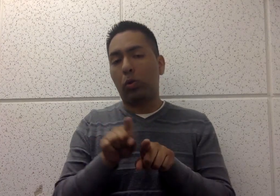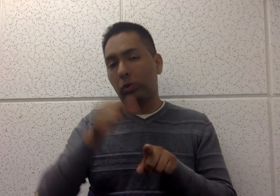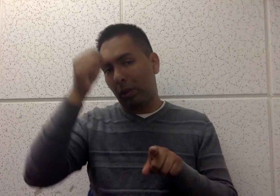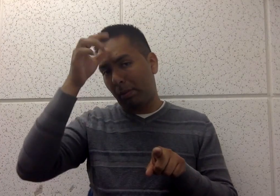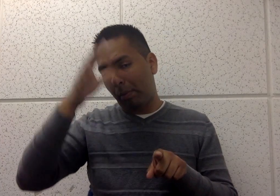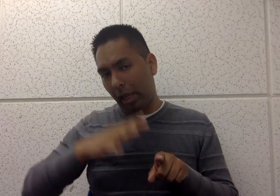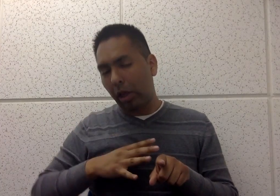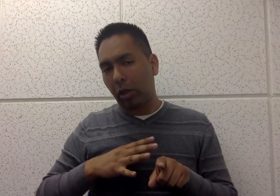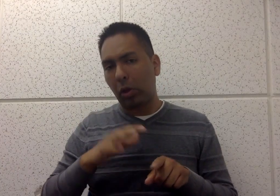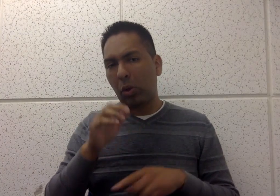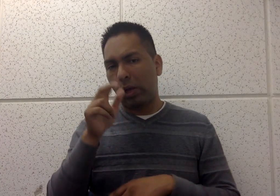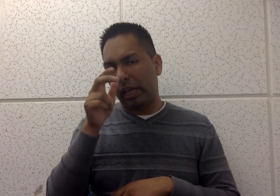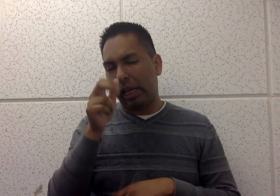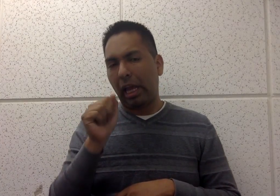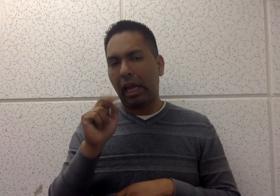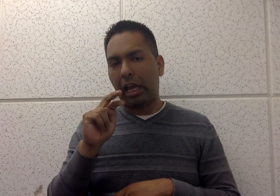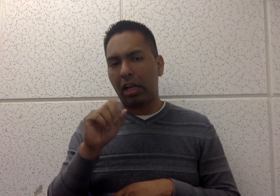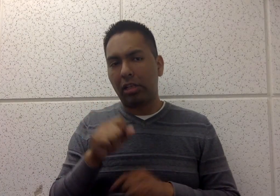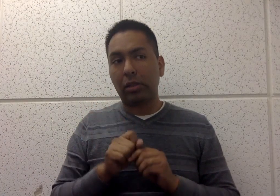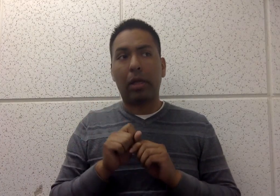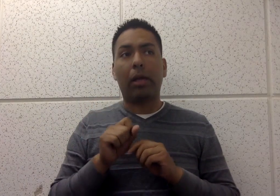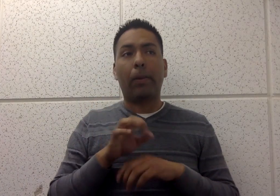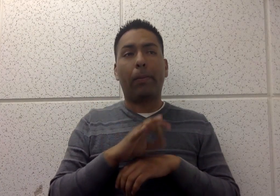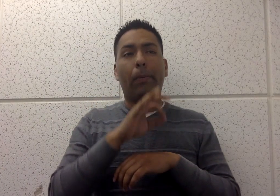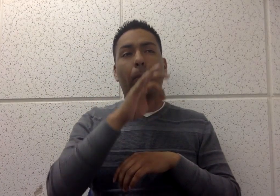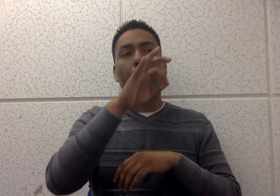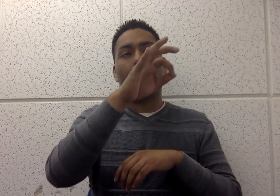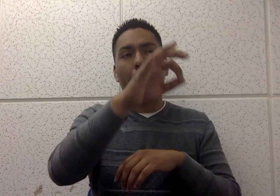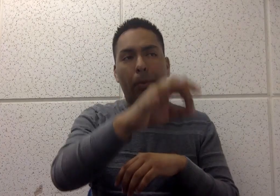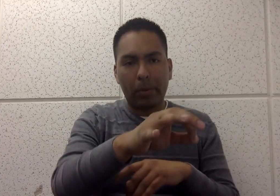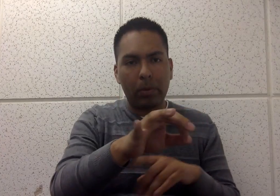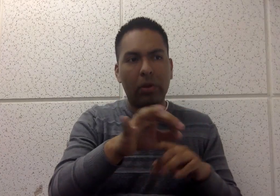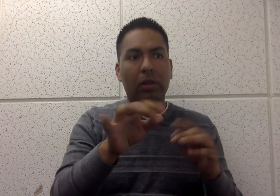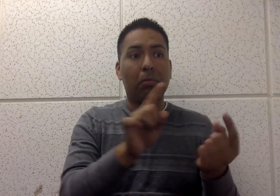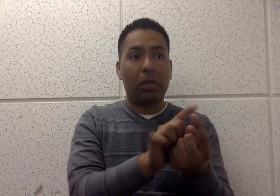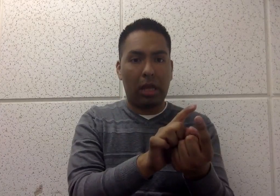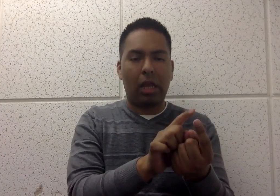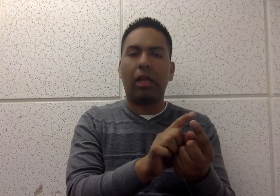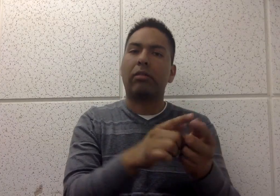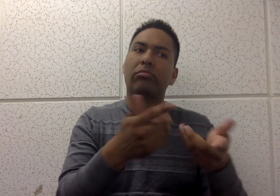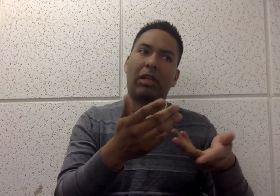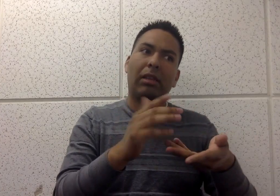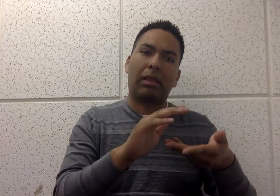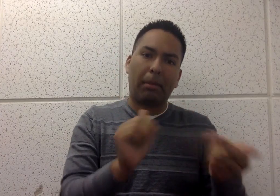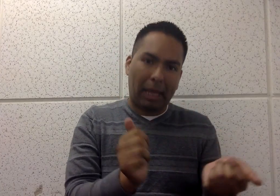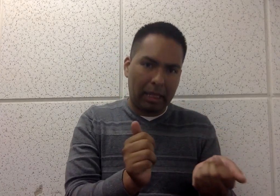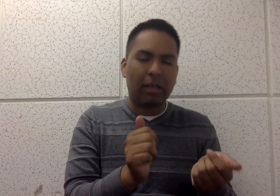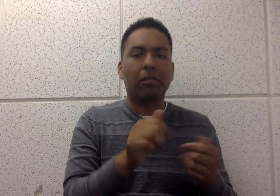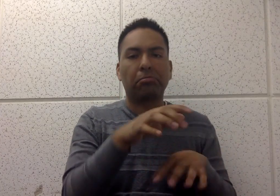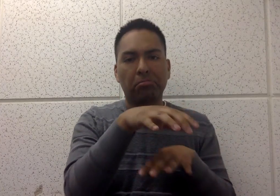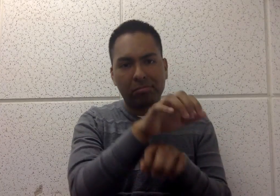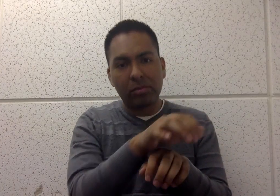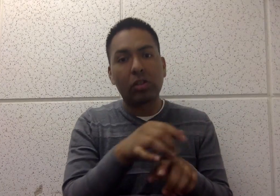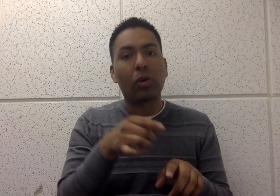And this shows a recently virgin queen. Here's her wings, and she's in the process